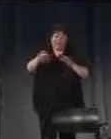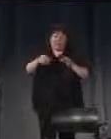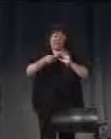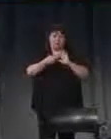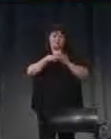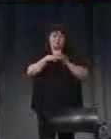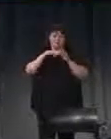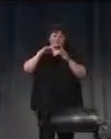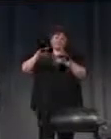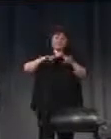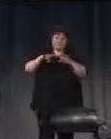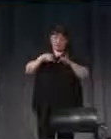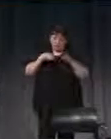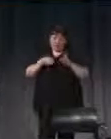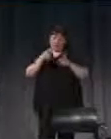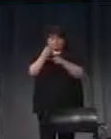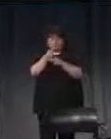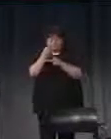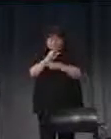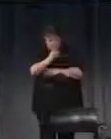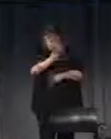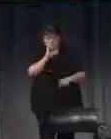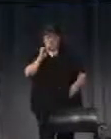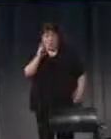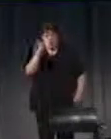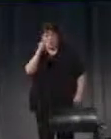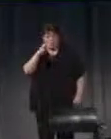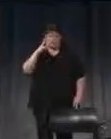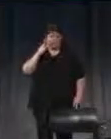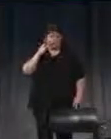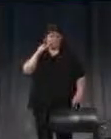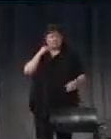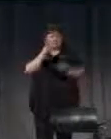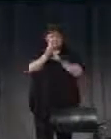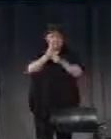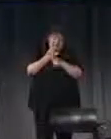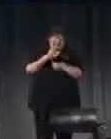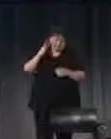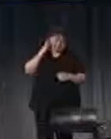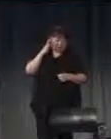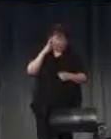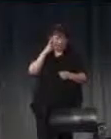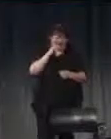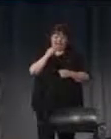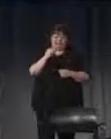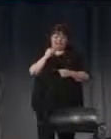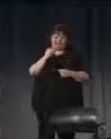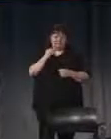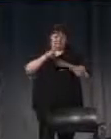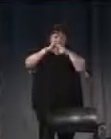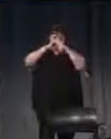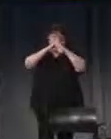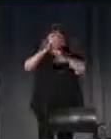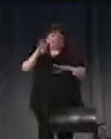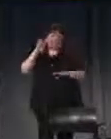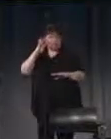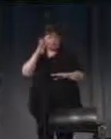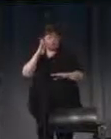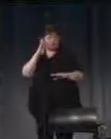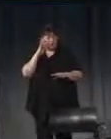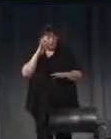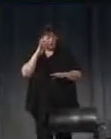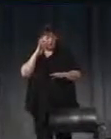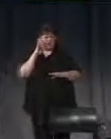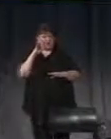of investigating his own experience of production of sound and the hampering of sound. I mean, that